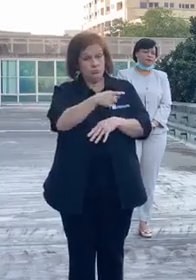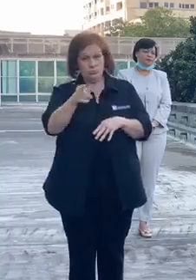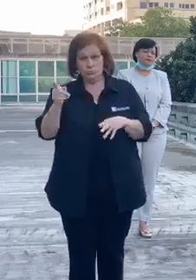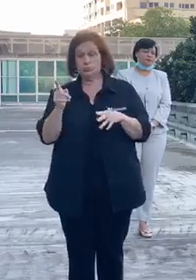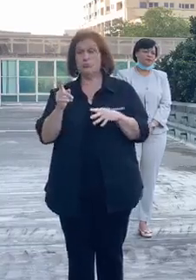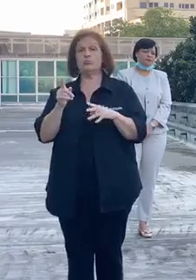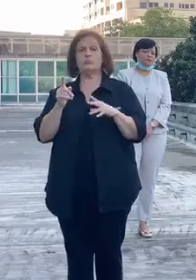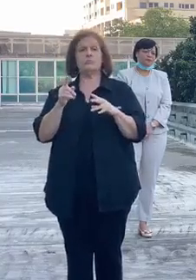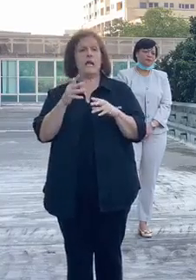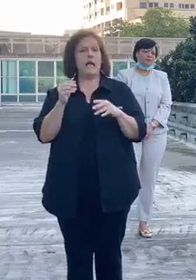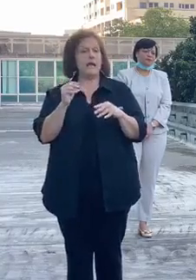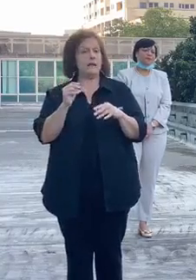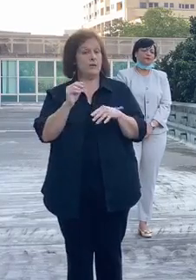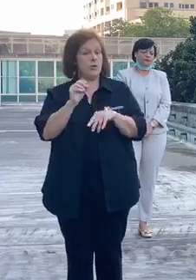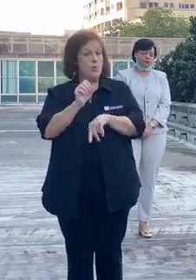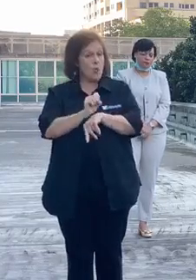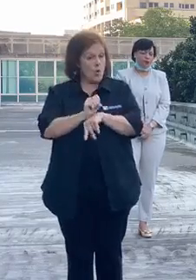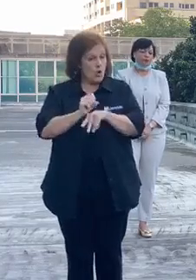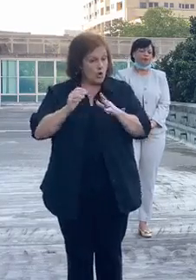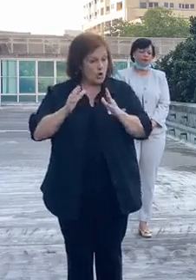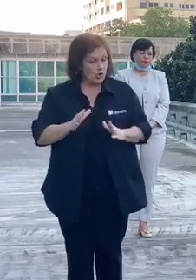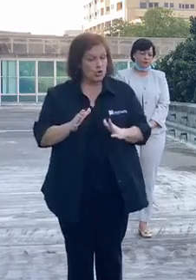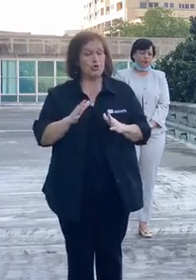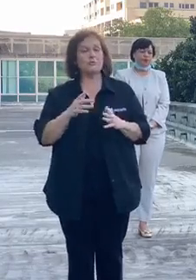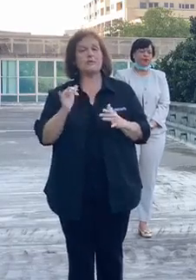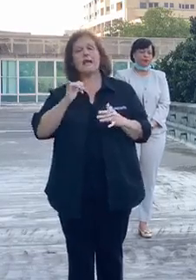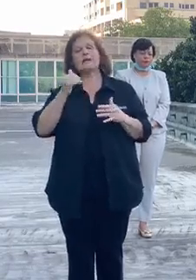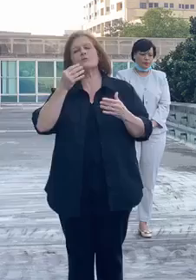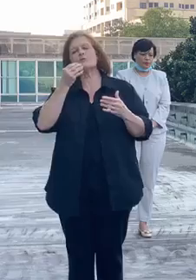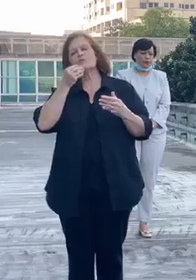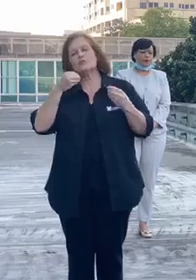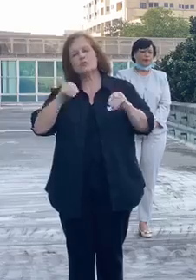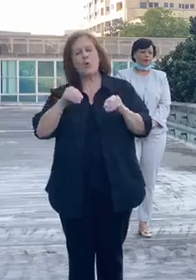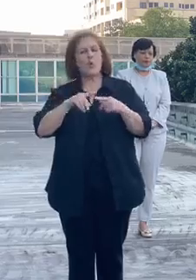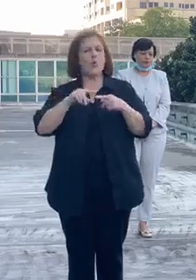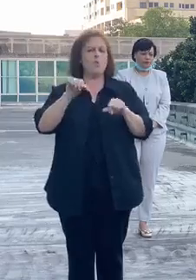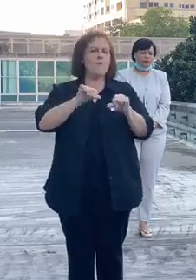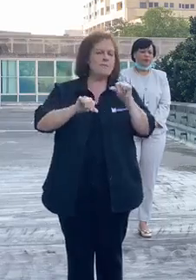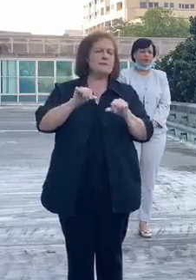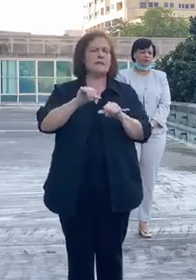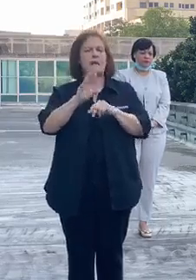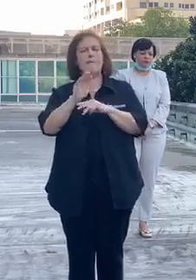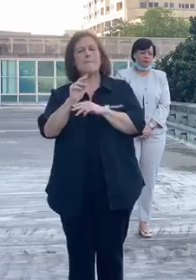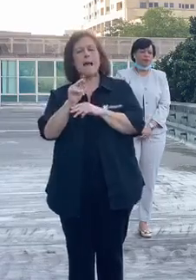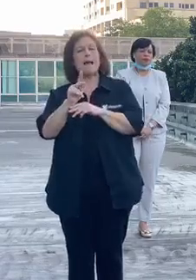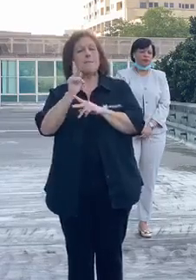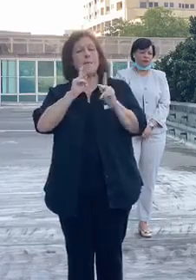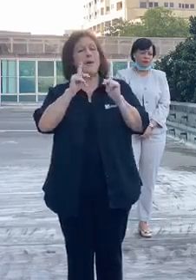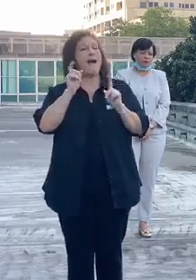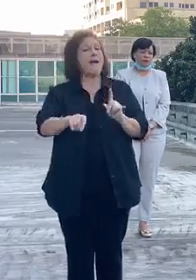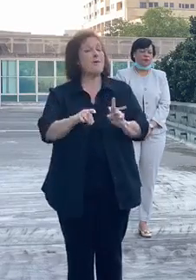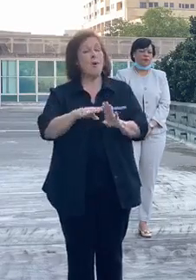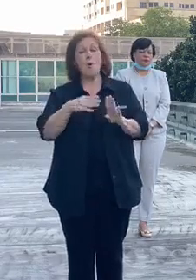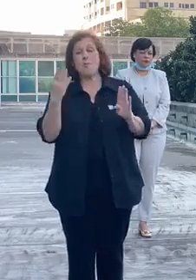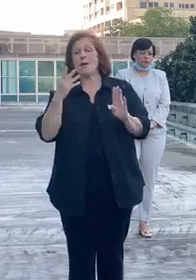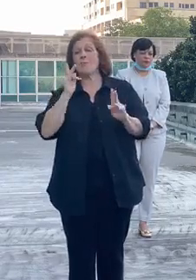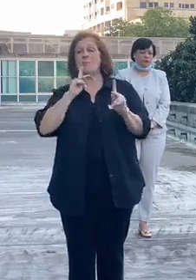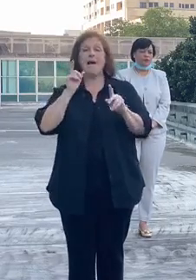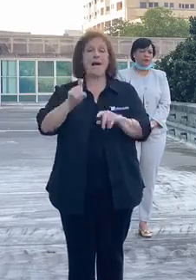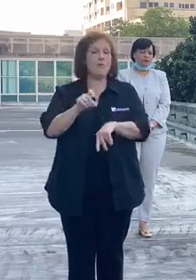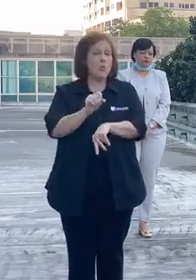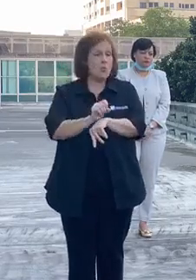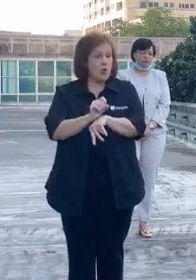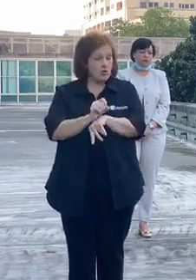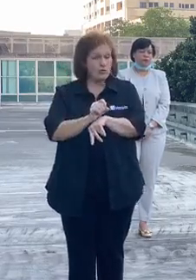and our essential workers in places like grocery stores, pharmacies, banks, everything that has to be open in order for us to